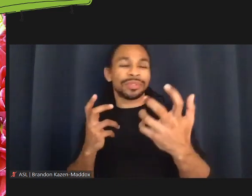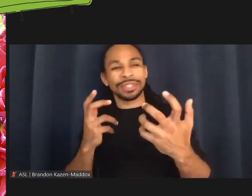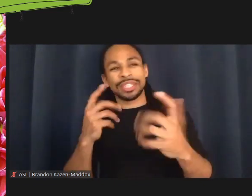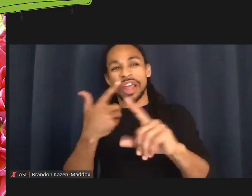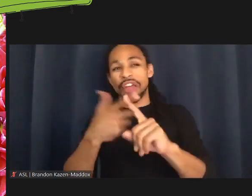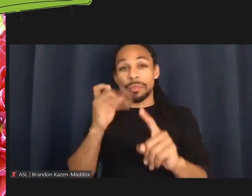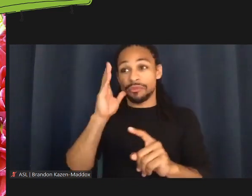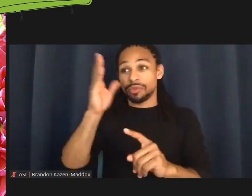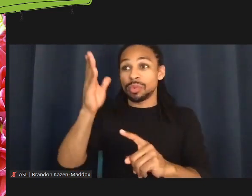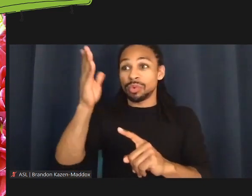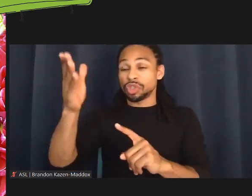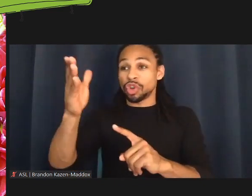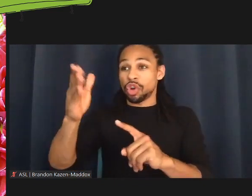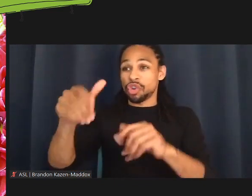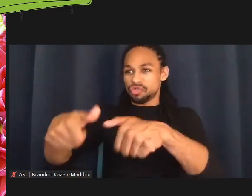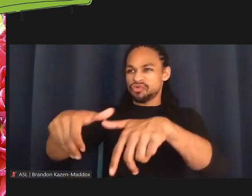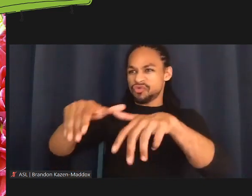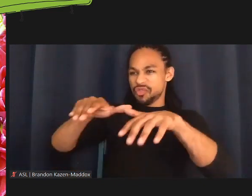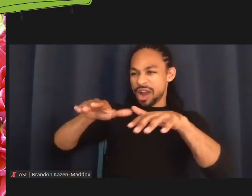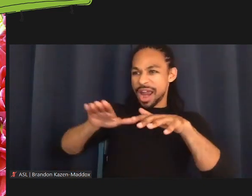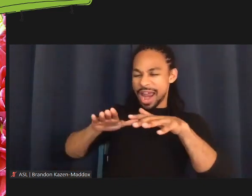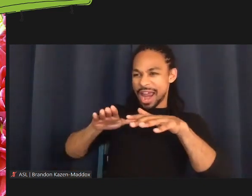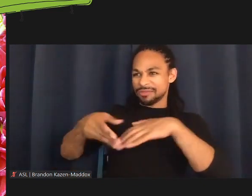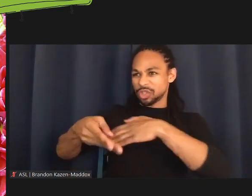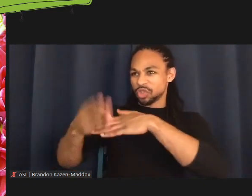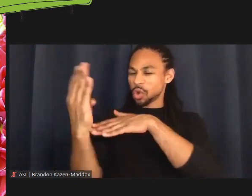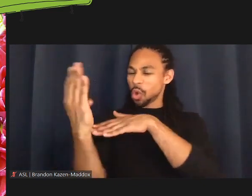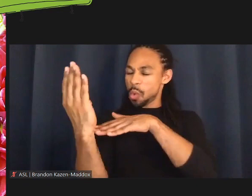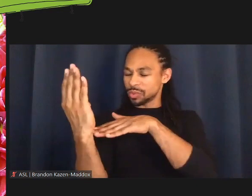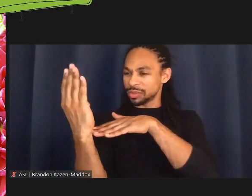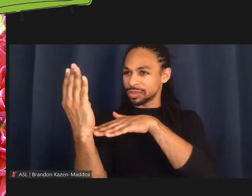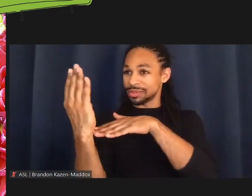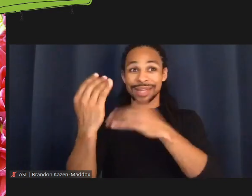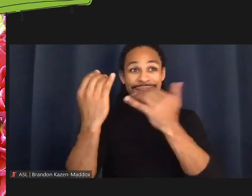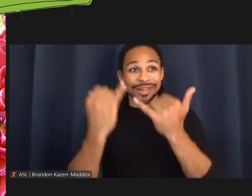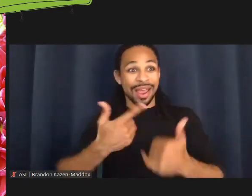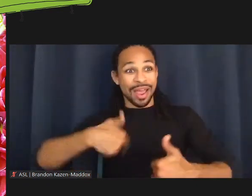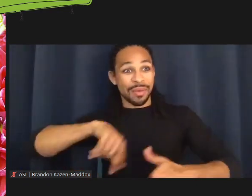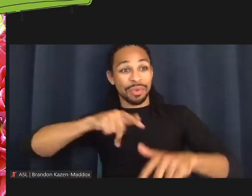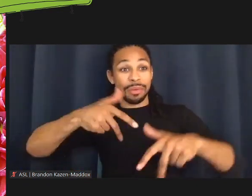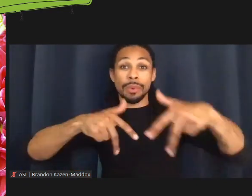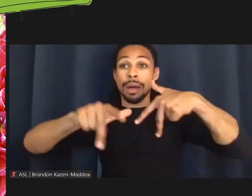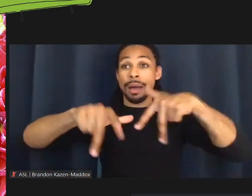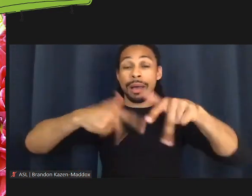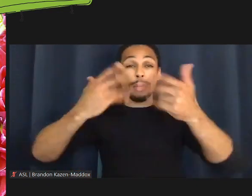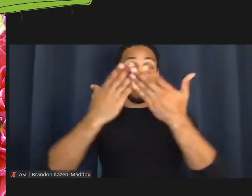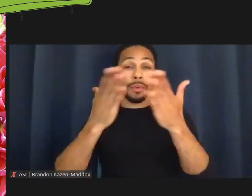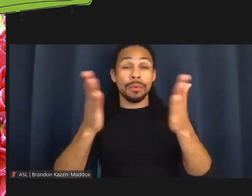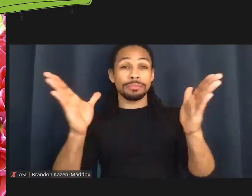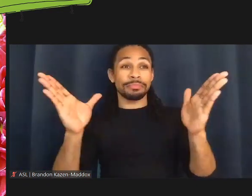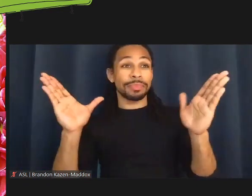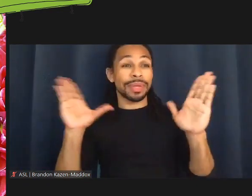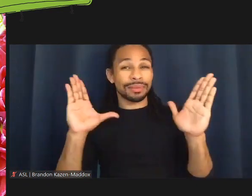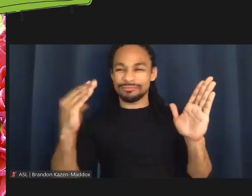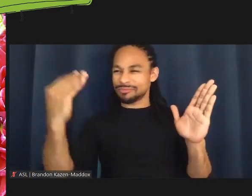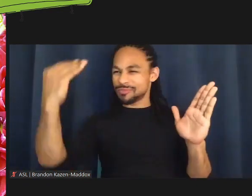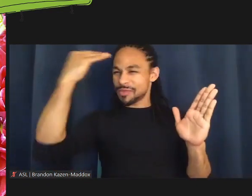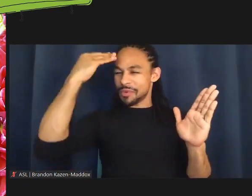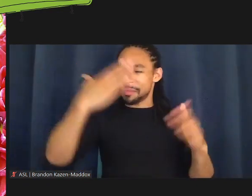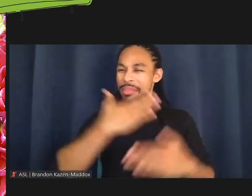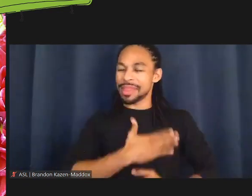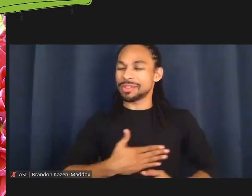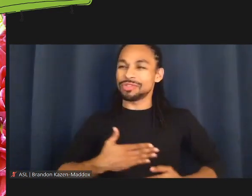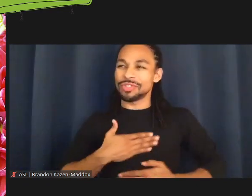gravestones. Now we've walked in the open and know that pleasure. Everything takes place in